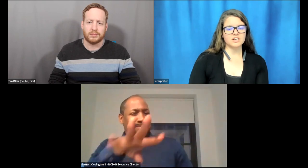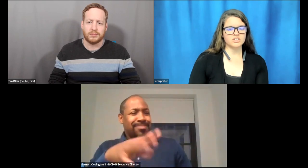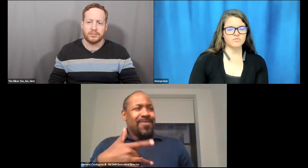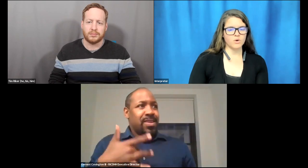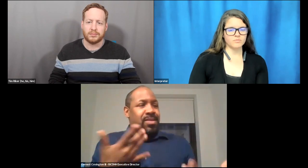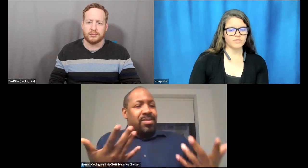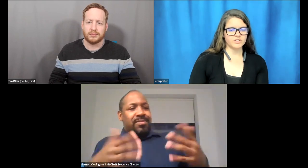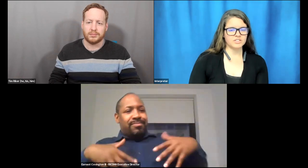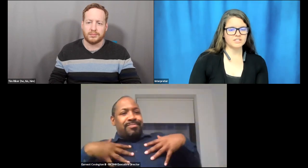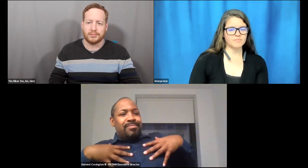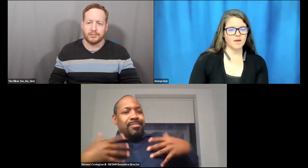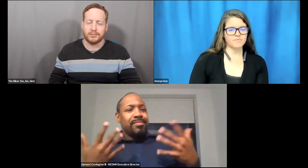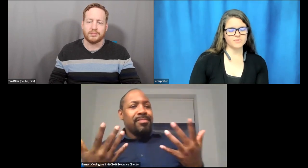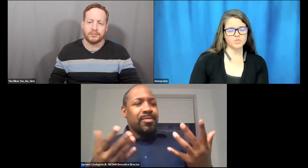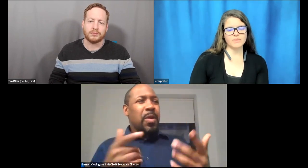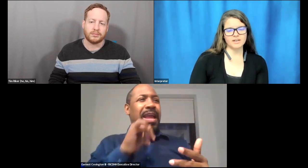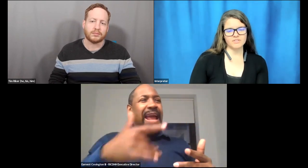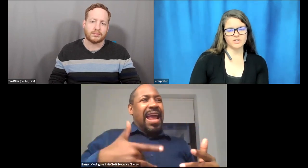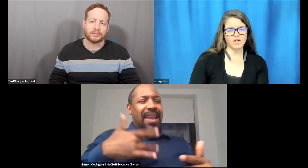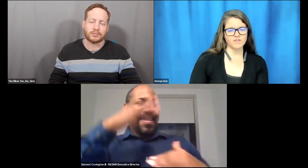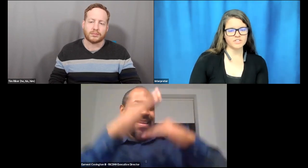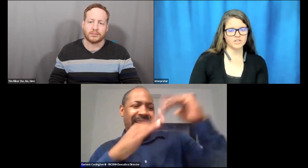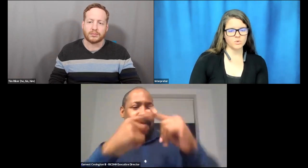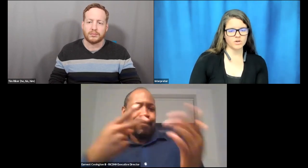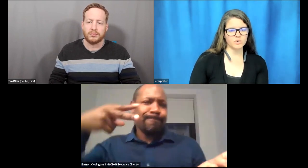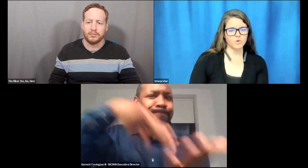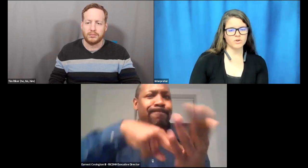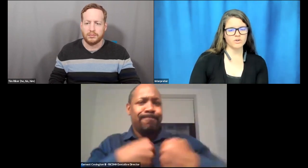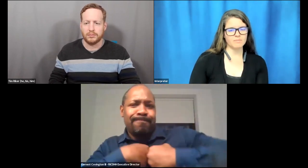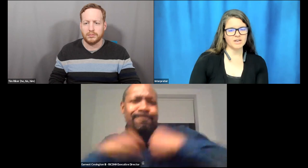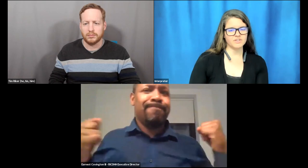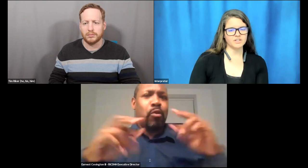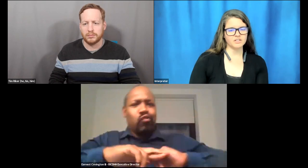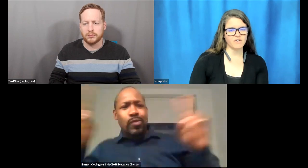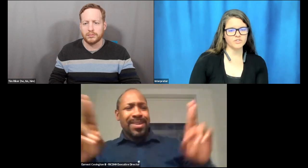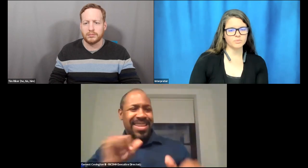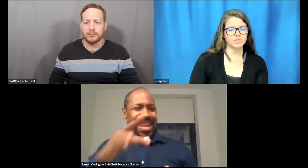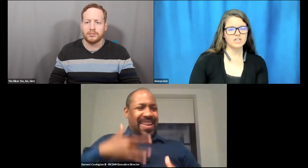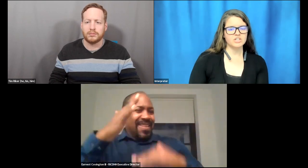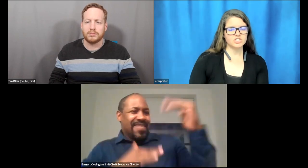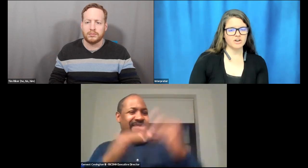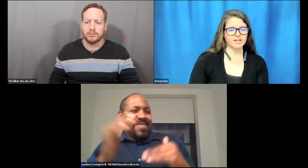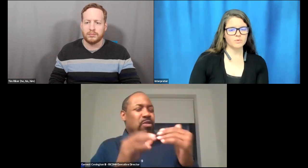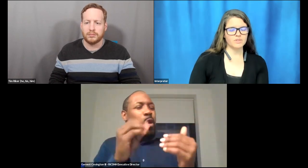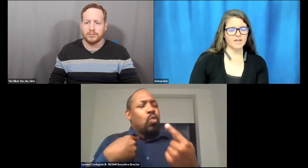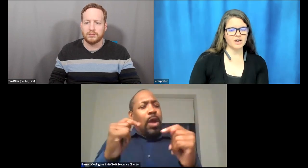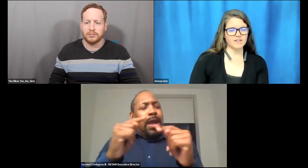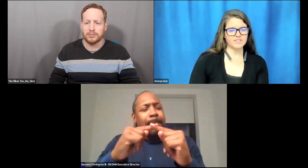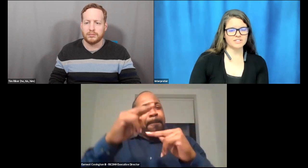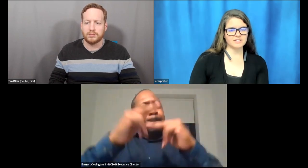discussion forum first, because I'm sure many feel often ignored, or they might feel uncomfortable sharing with that at this